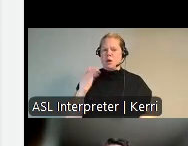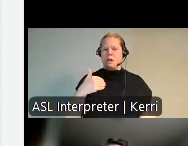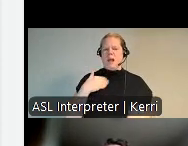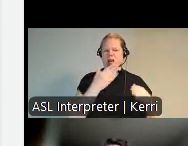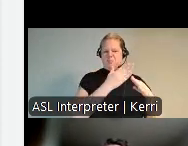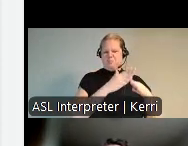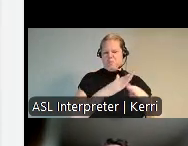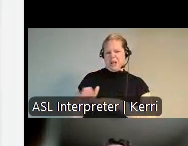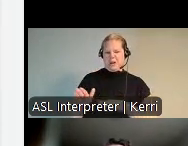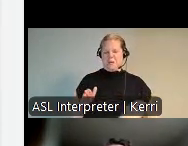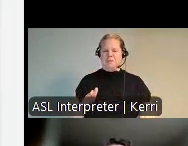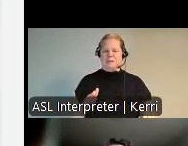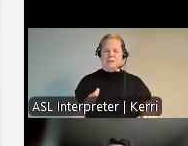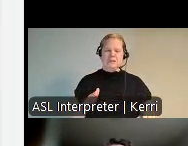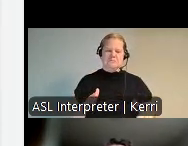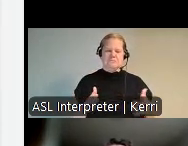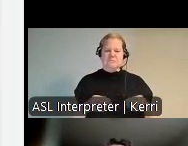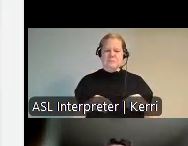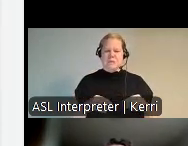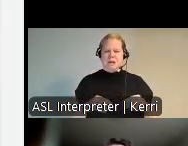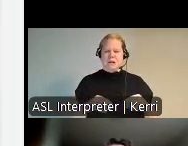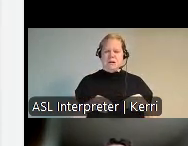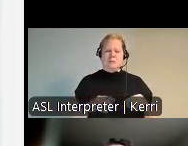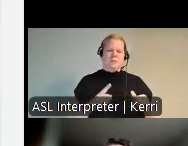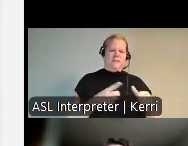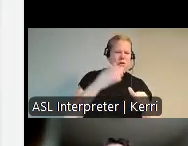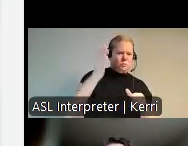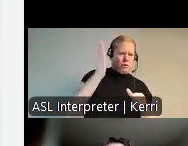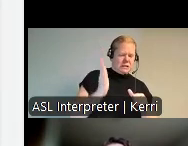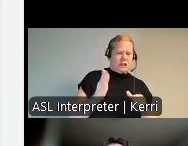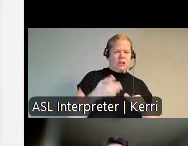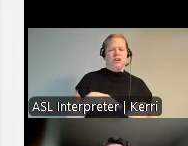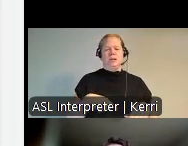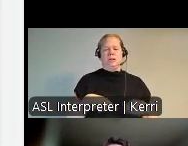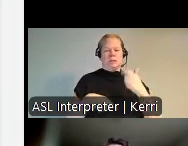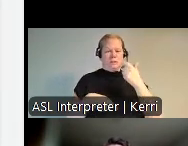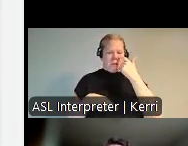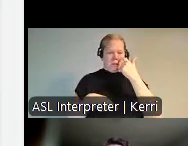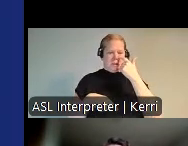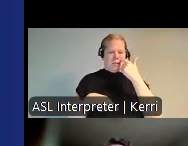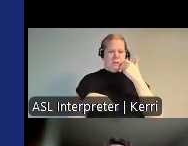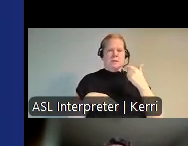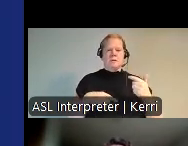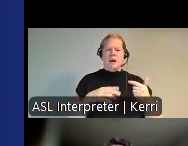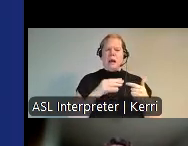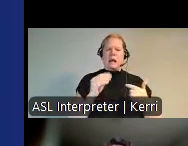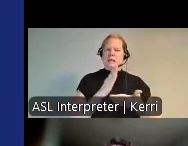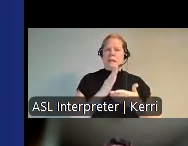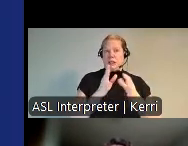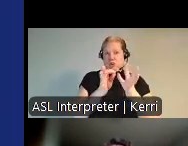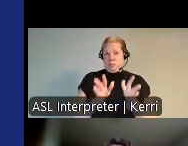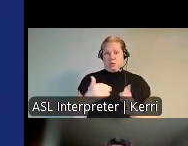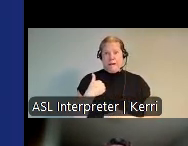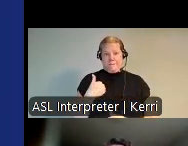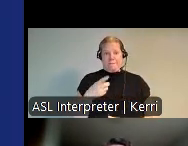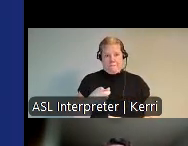breakouts after some presentations from partners. And we have some ASL interpretation